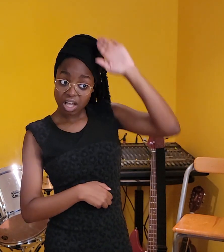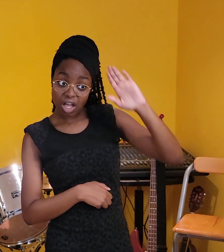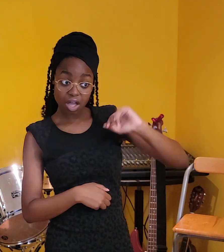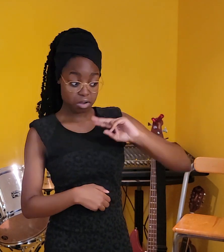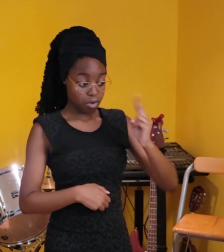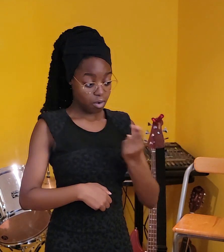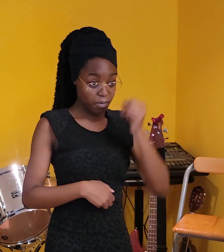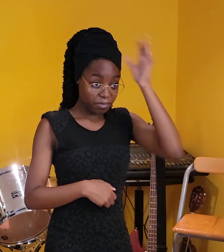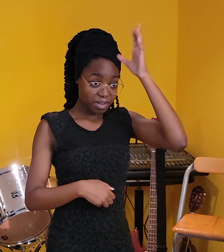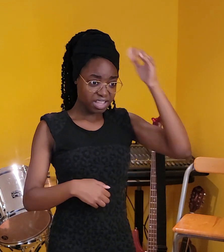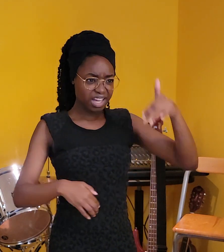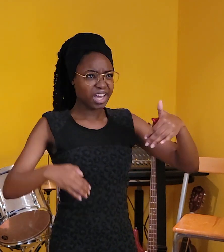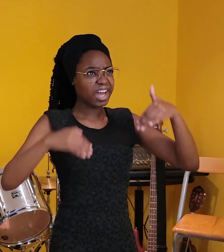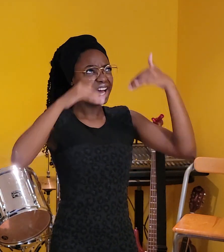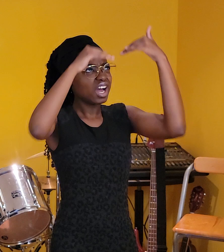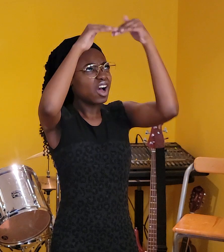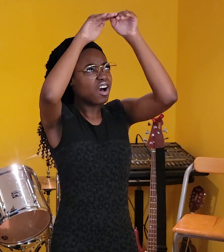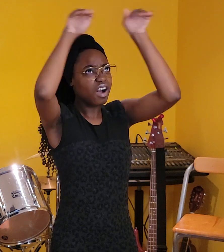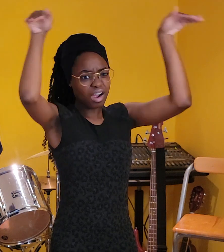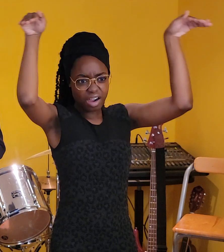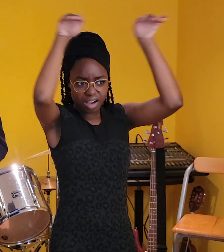way.